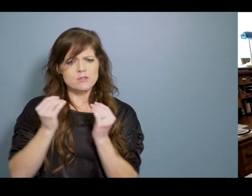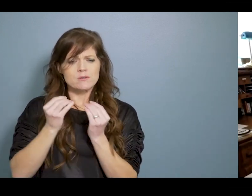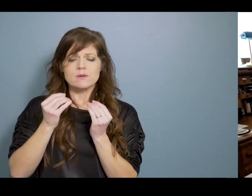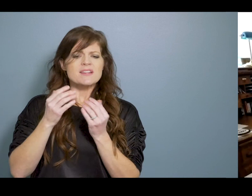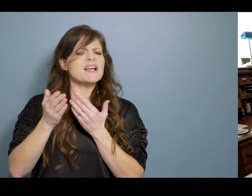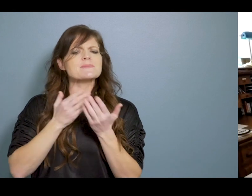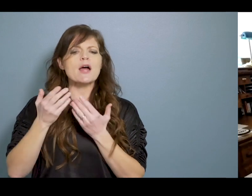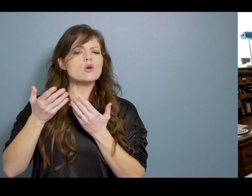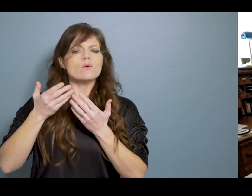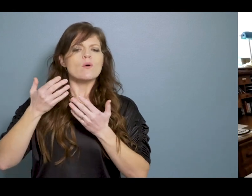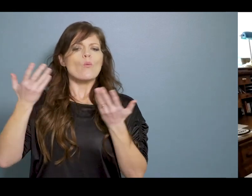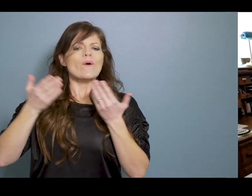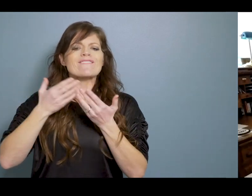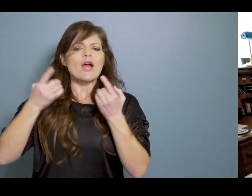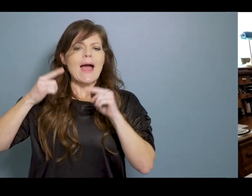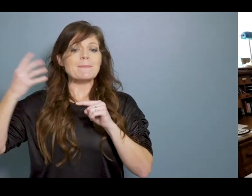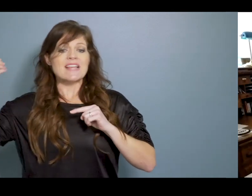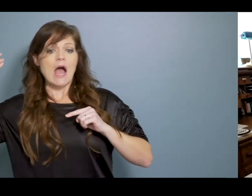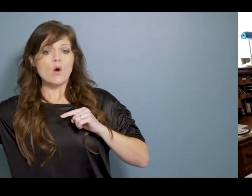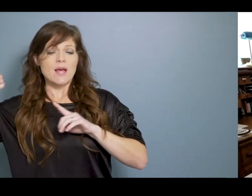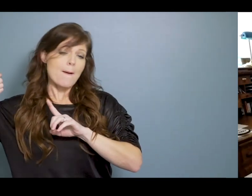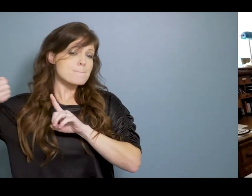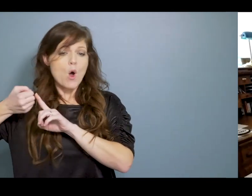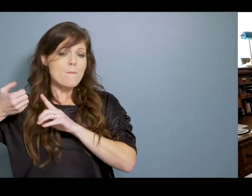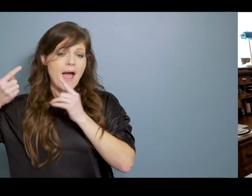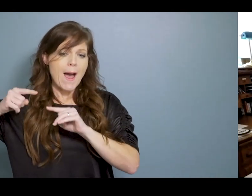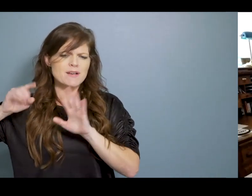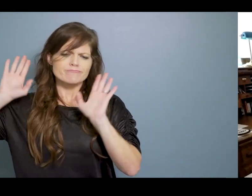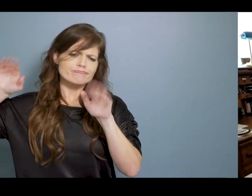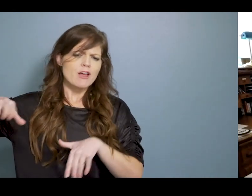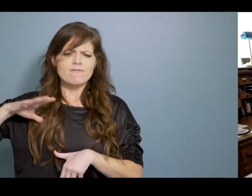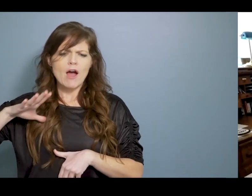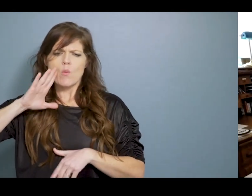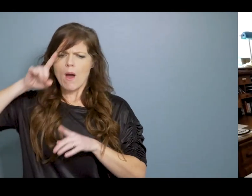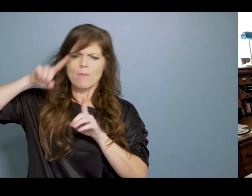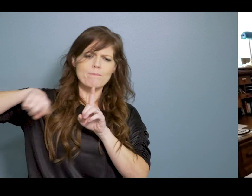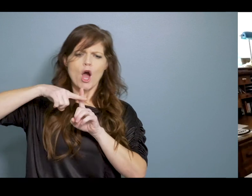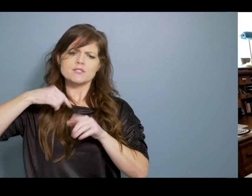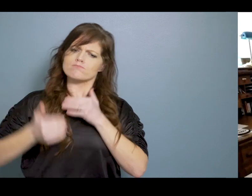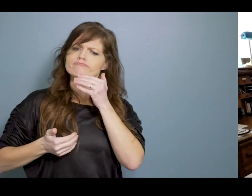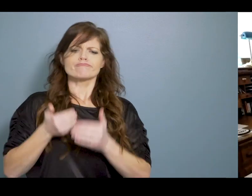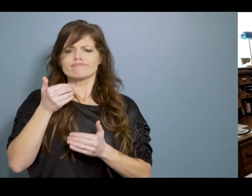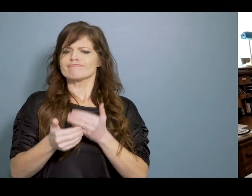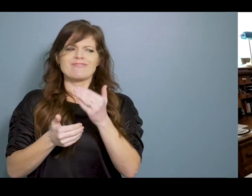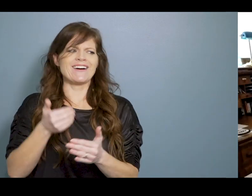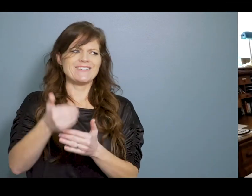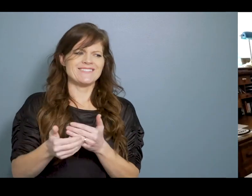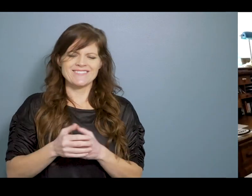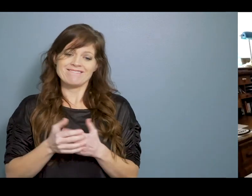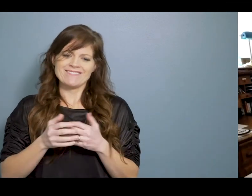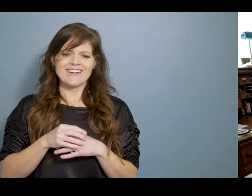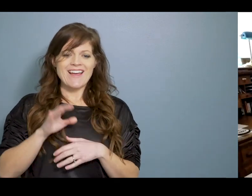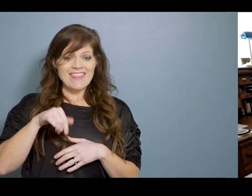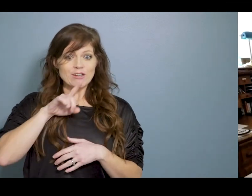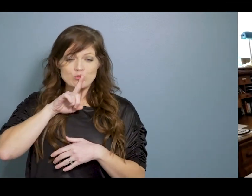us. We'll make lemonade out of it. If it's lemons, we're going to make lemonade and we're going to go forward and we're going to win the day. This truly